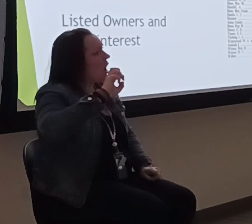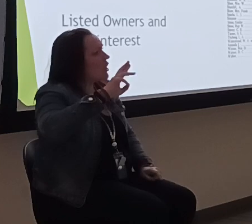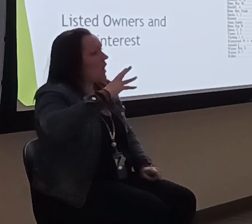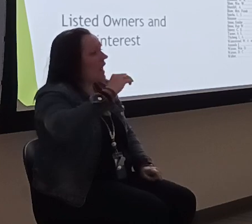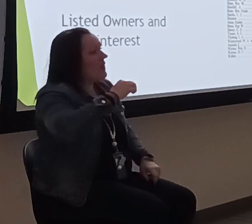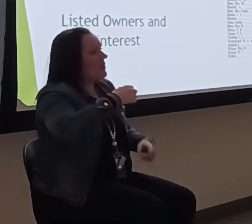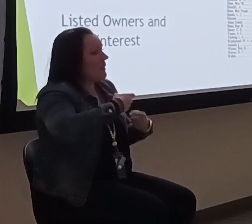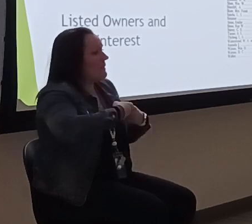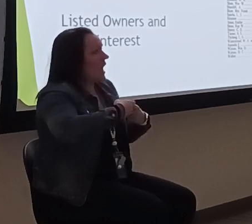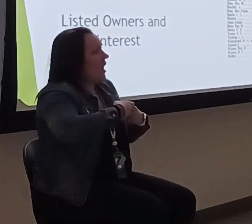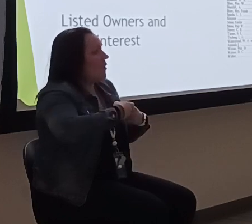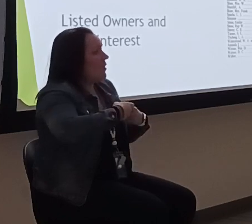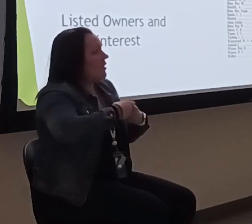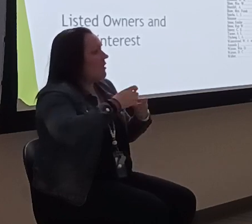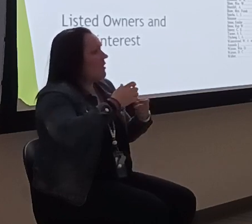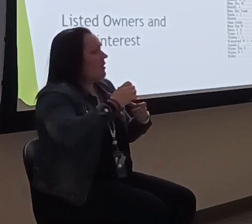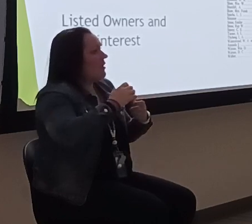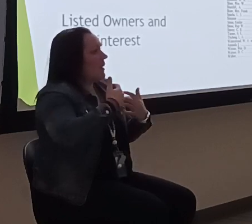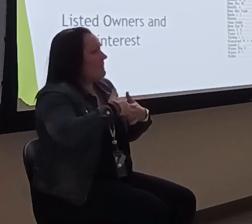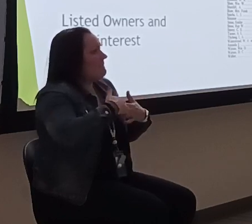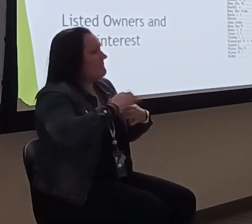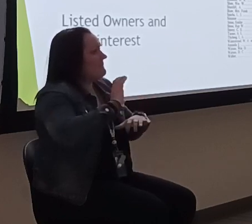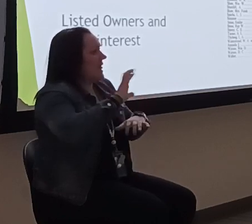Well, we can talk about that later